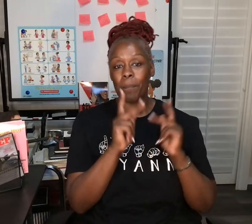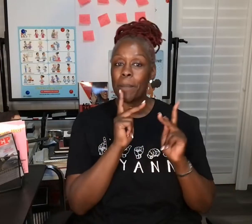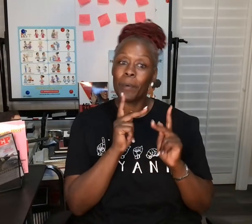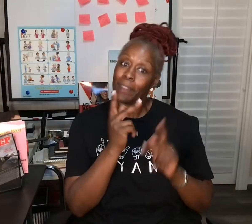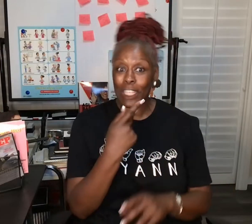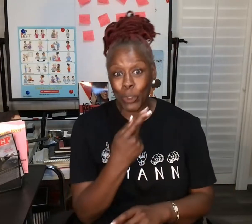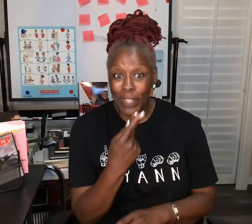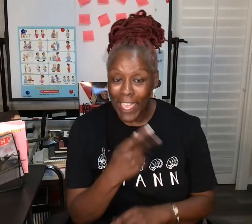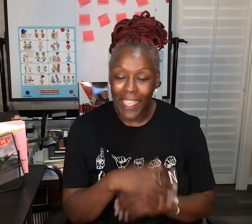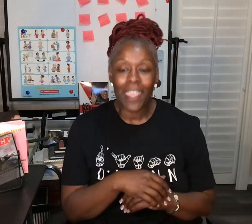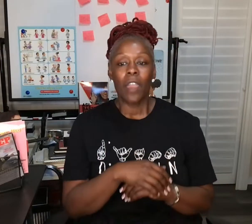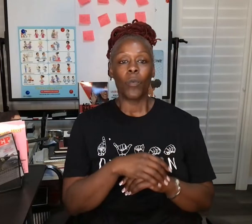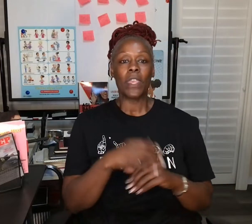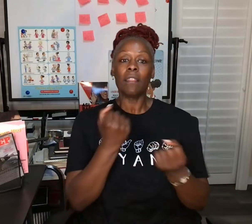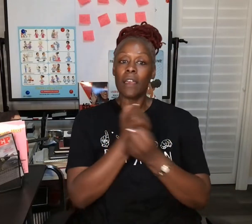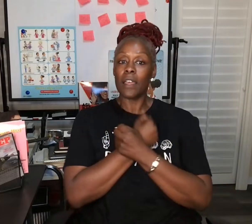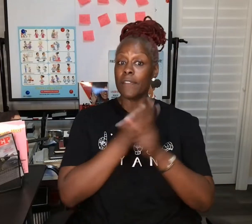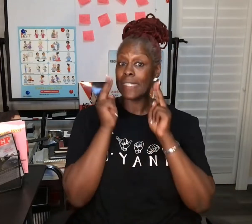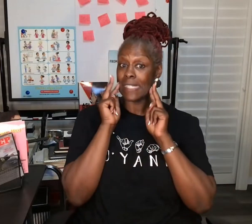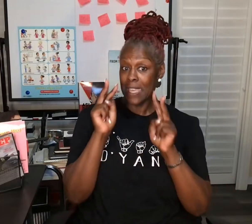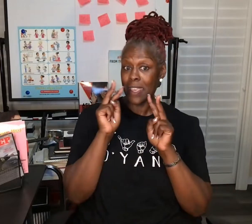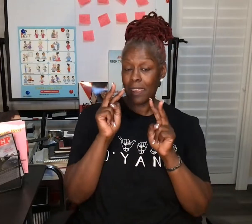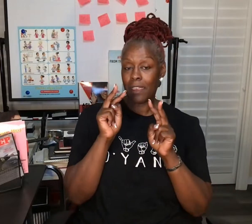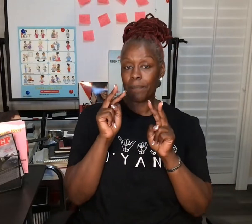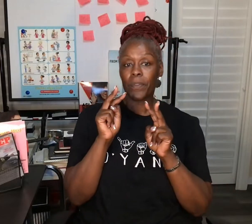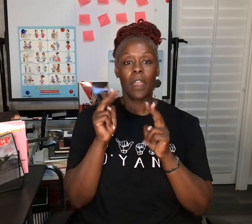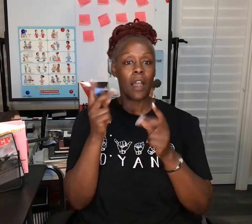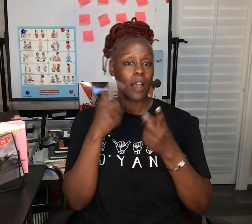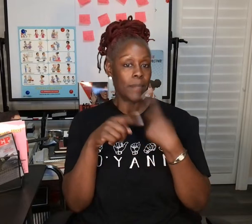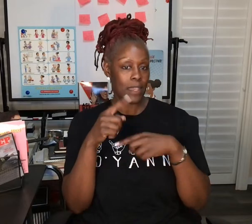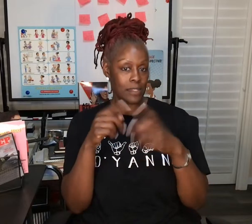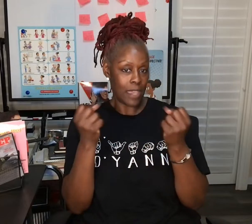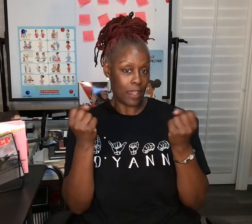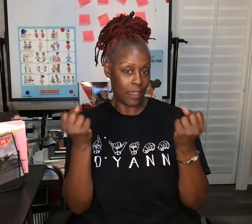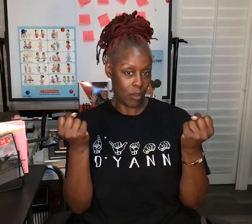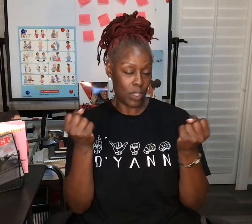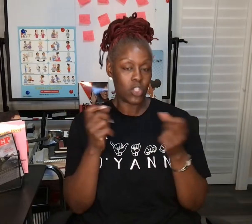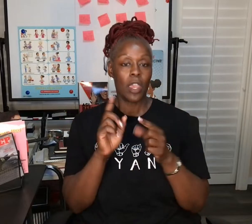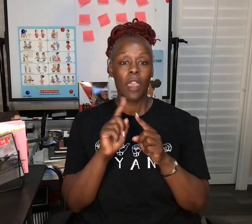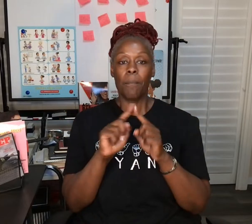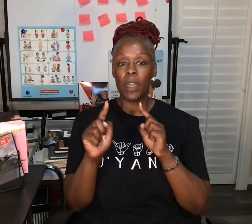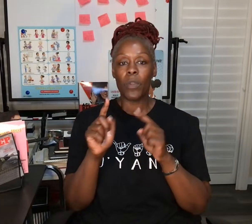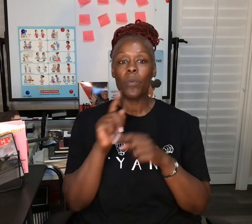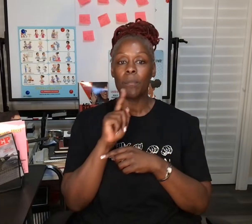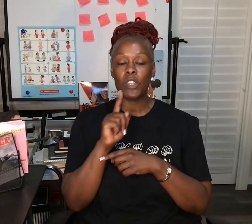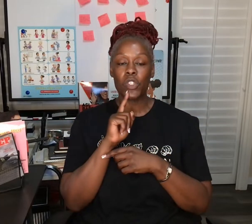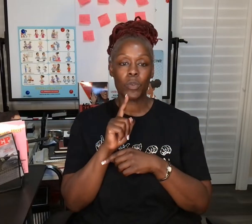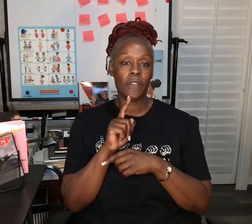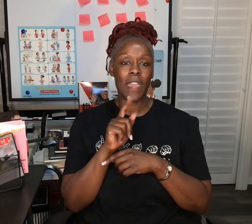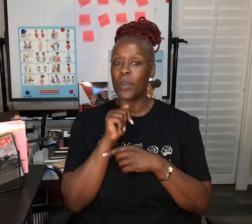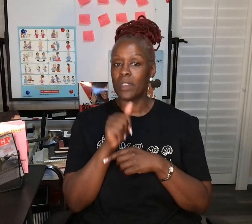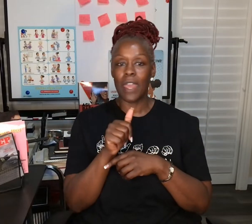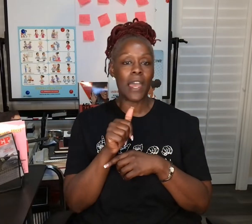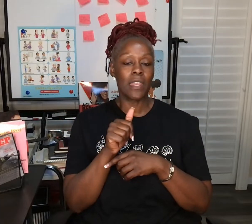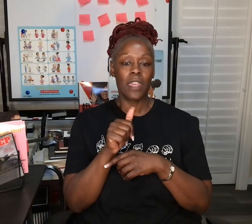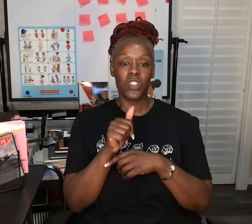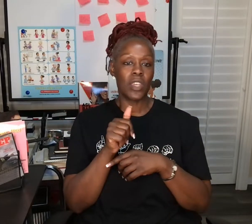people like you and I, we love seeing it in sign language. But we want to be sure that we're not